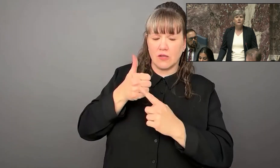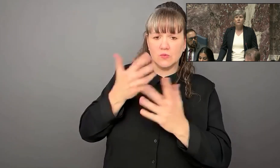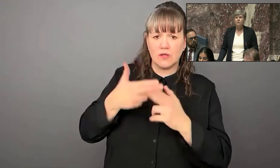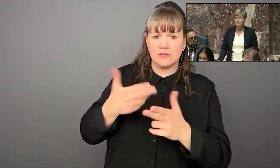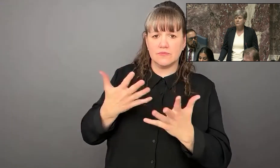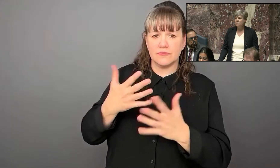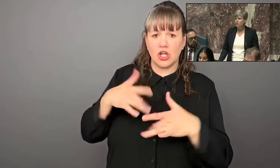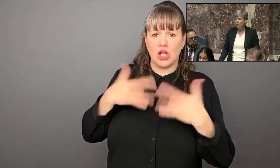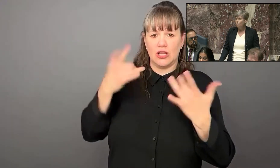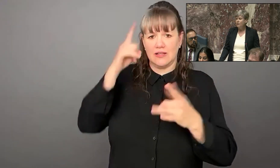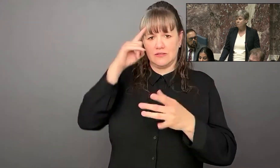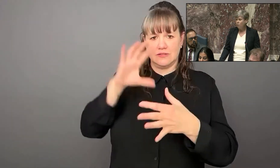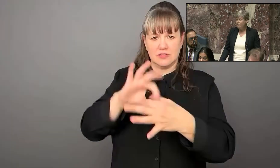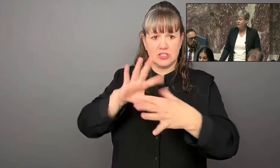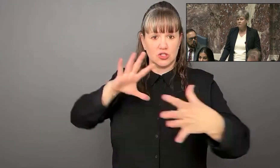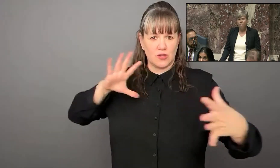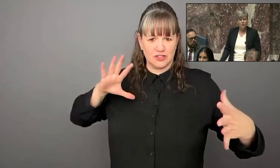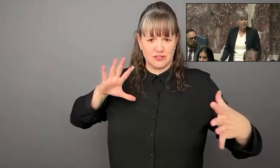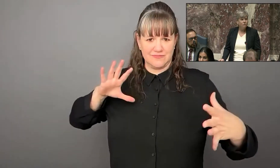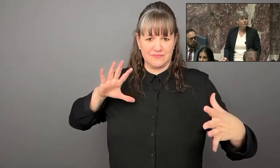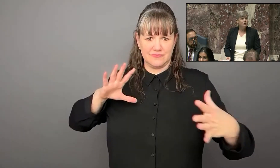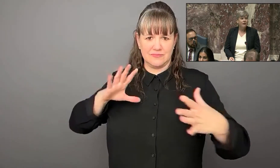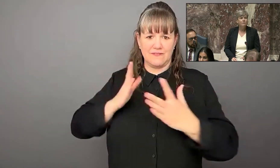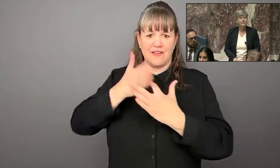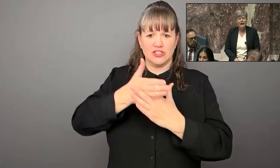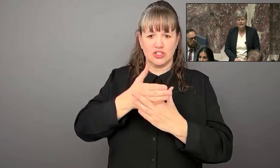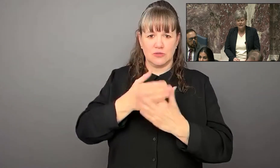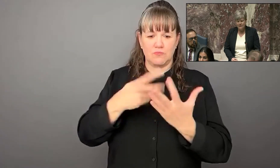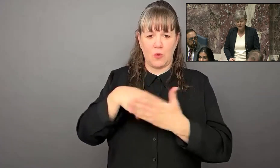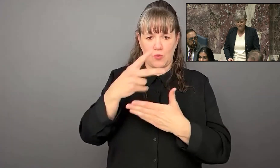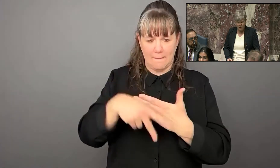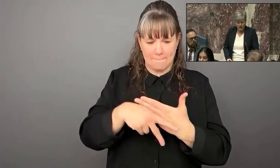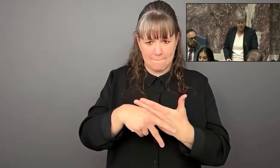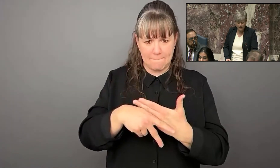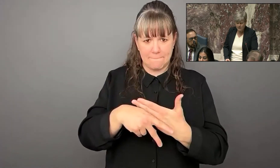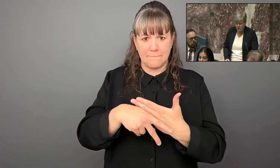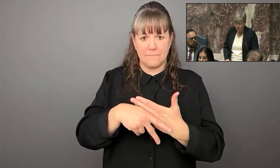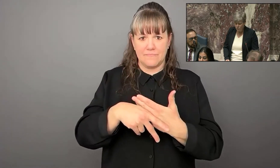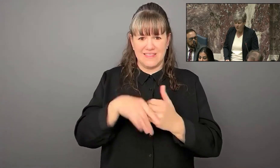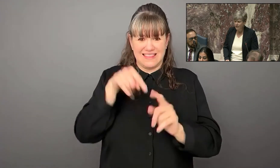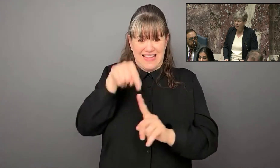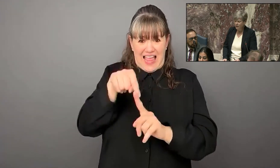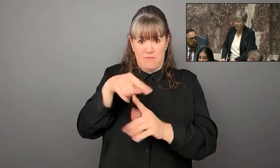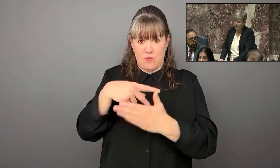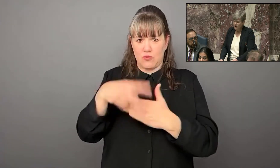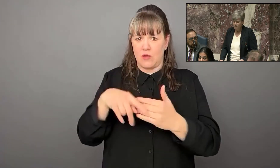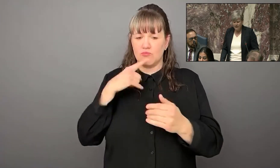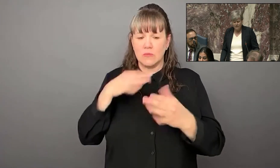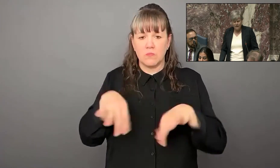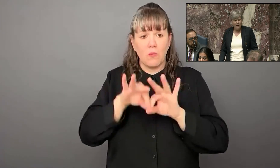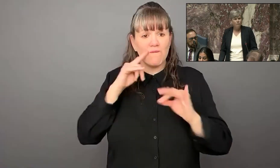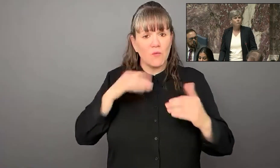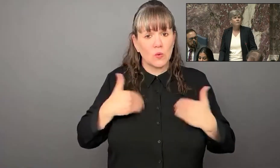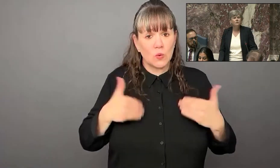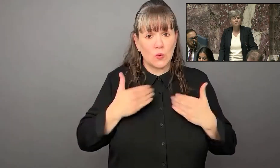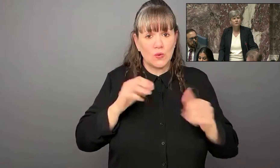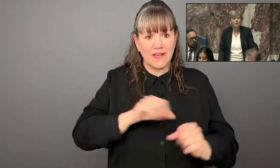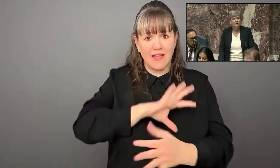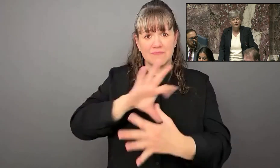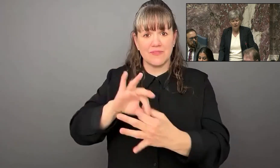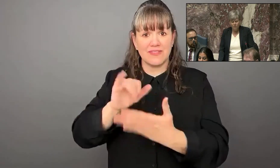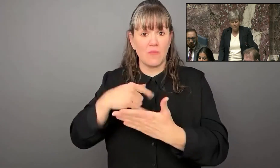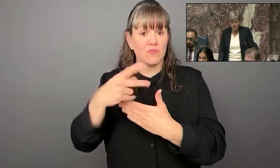Mr. Speaker, this is so important for youth to be able to access, and I'm going to tell a story about a young man, Cameron